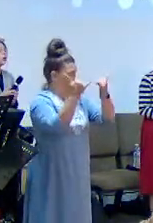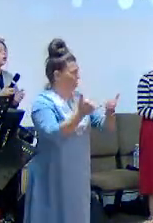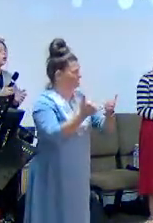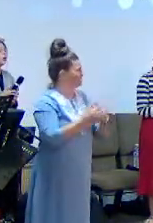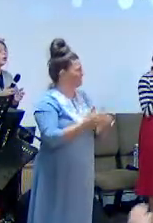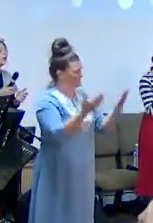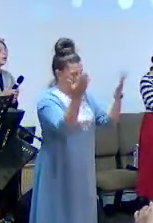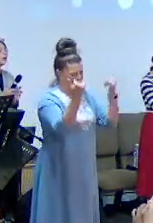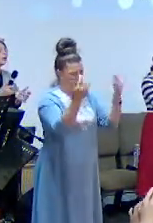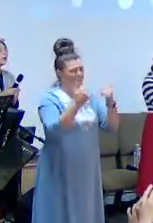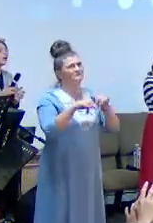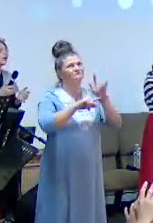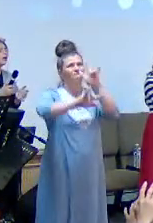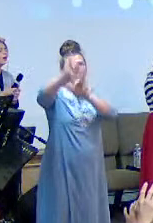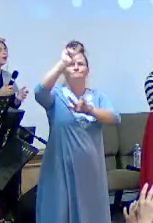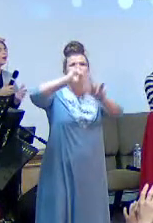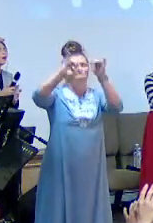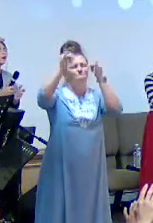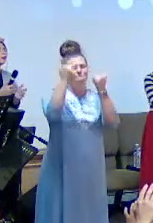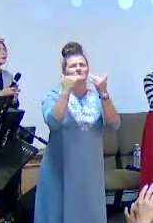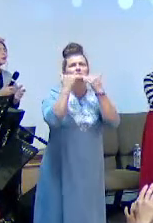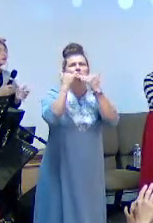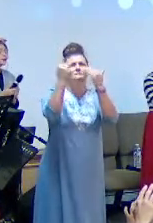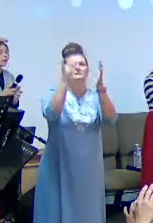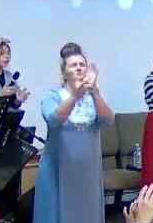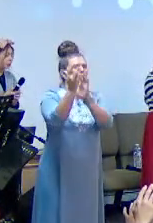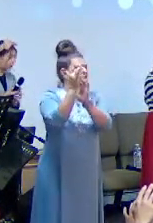Come on, let's love him right now. Thank you, Jesus.